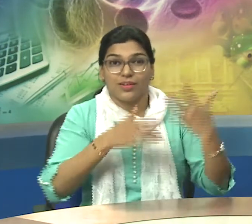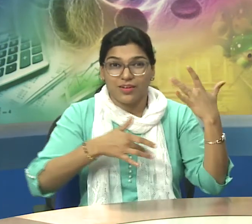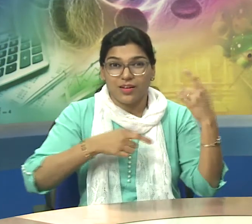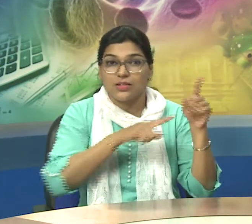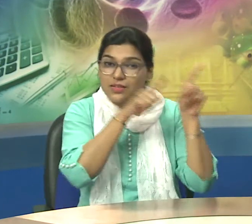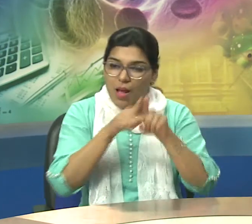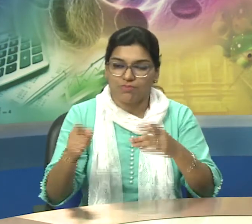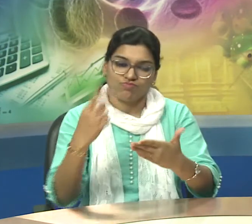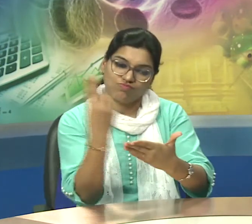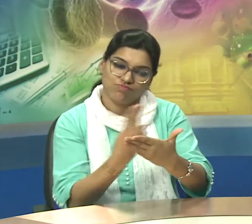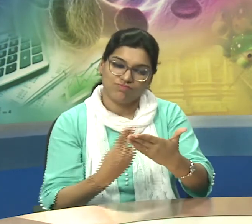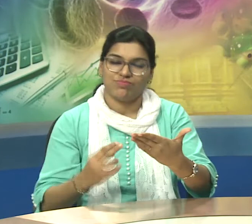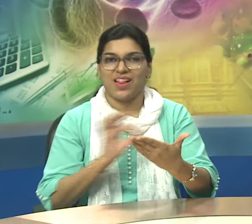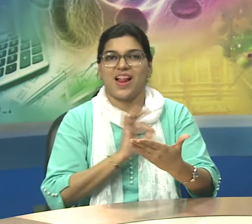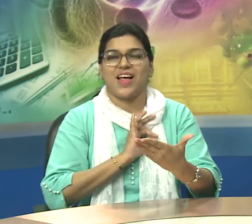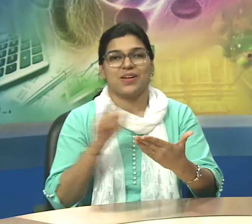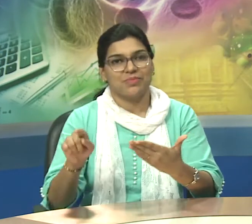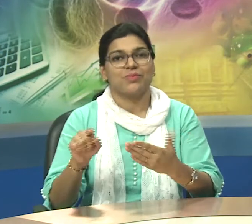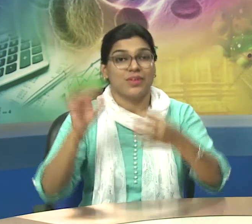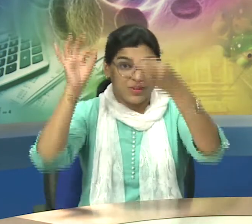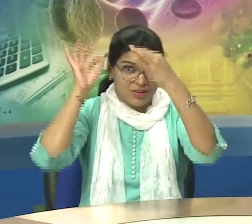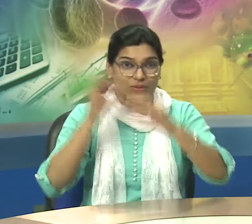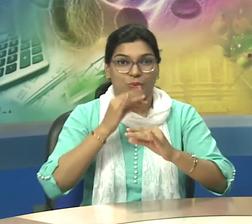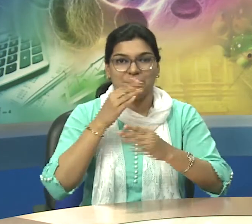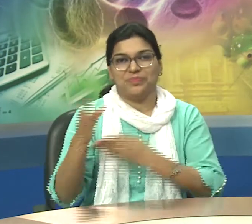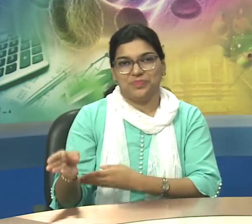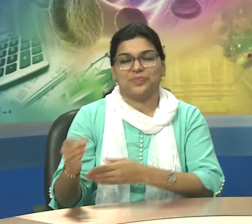wisdom and arts.